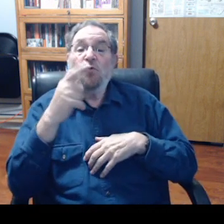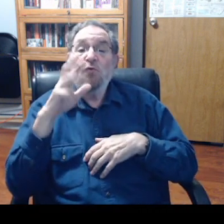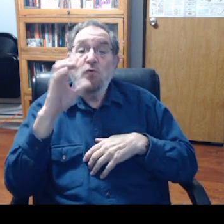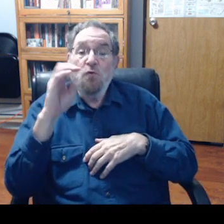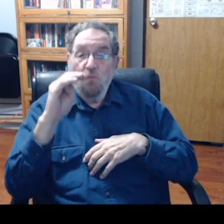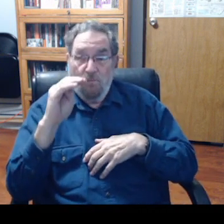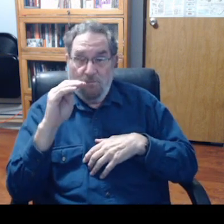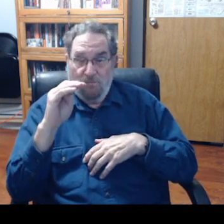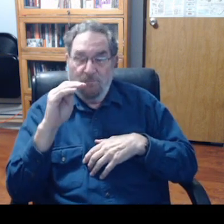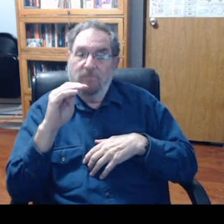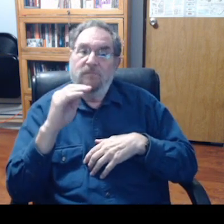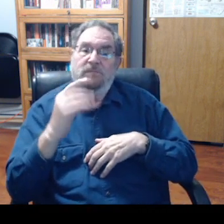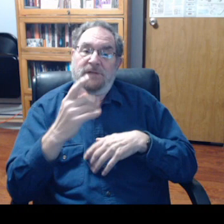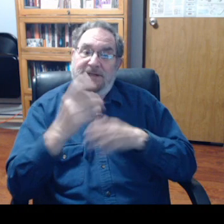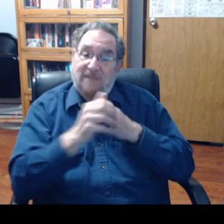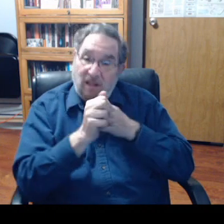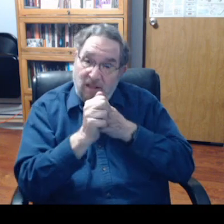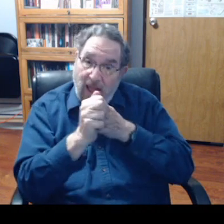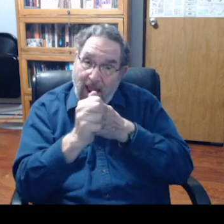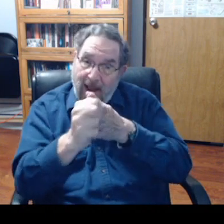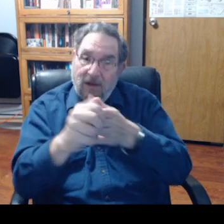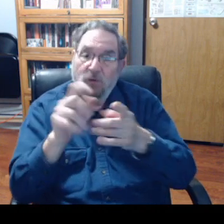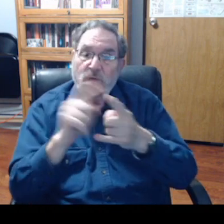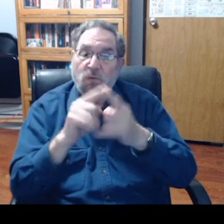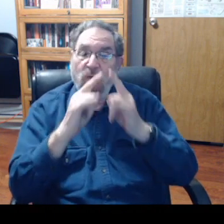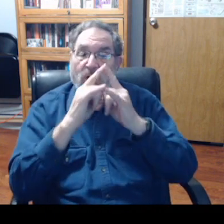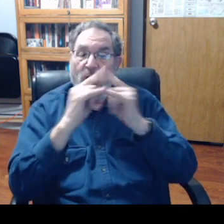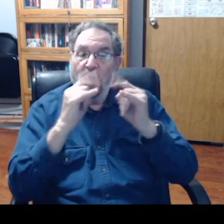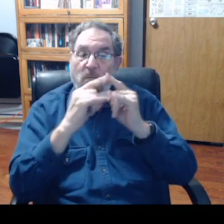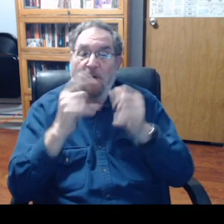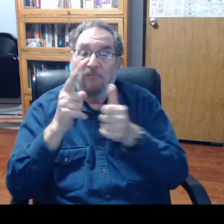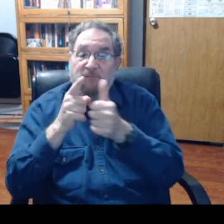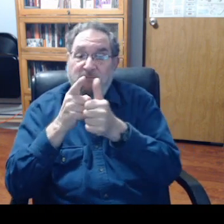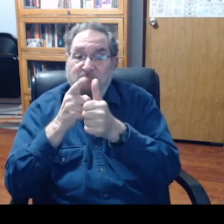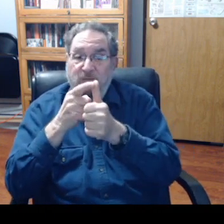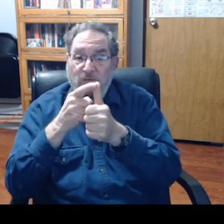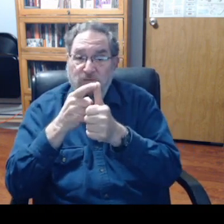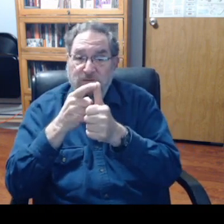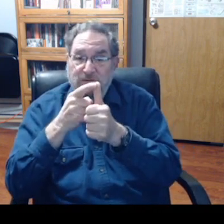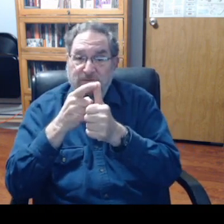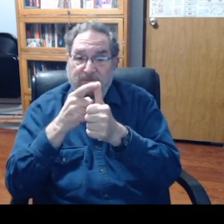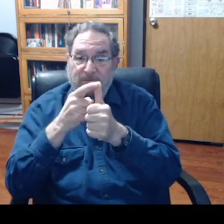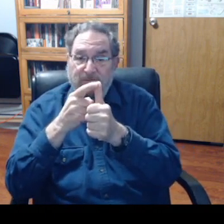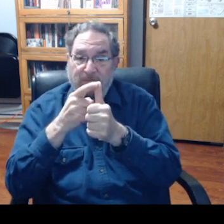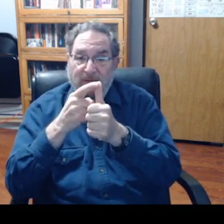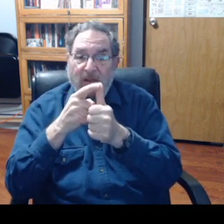The groom is led to the kippah first,